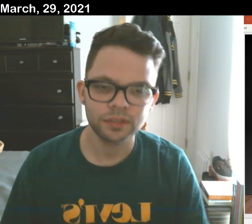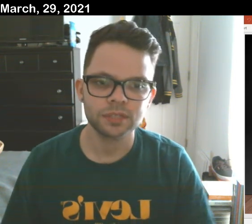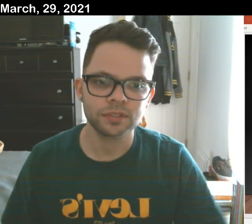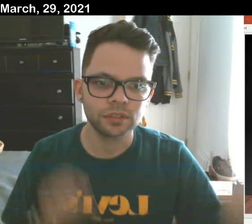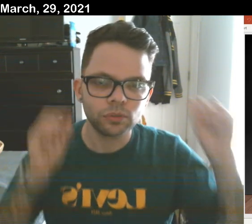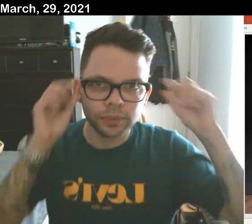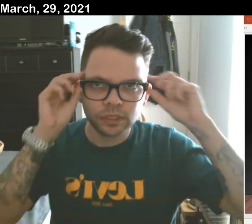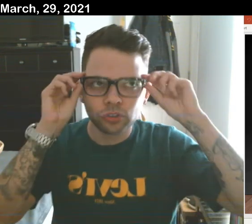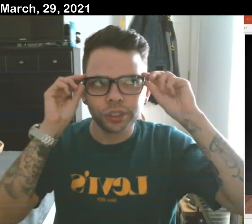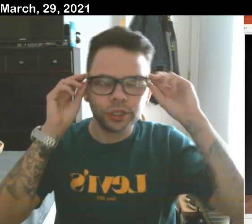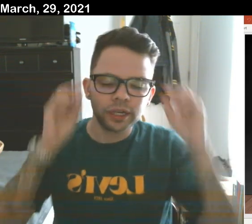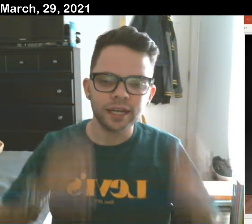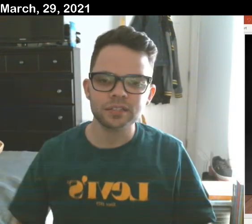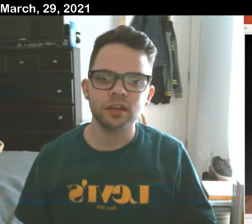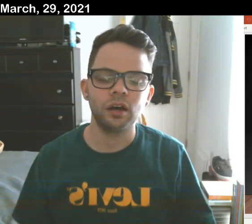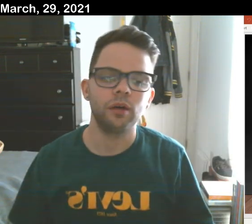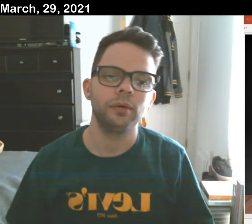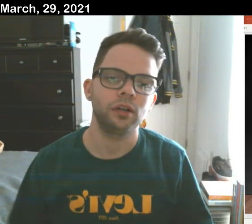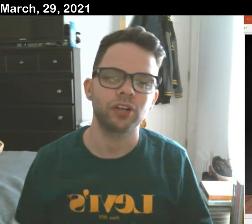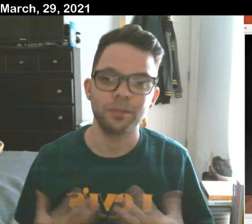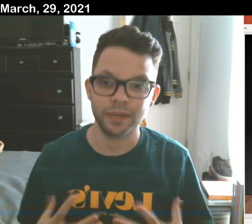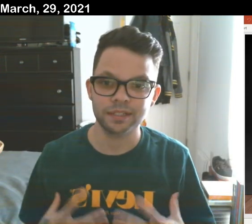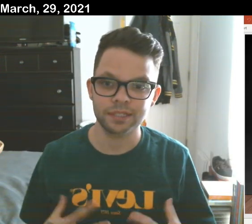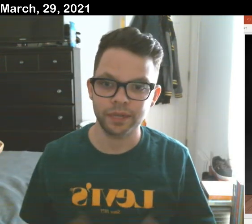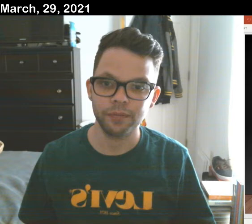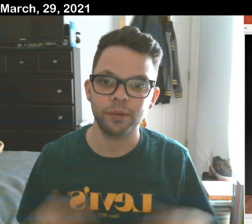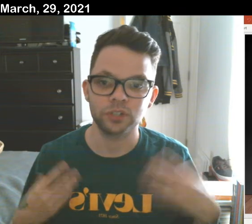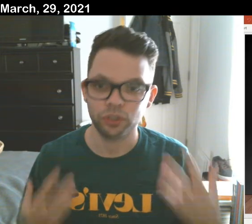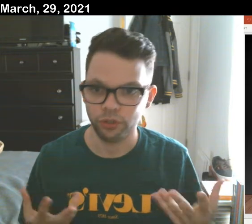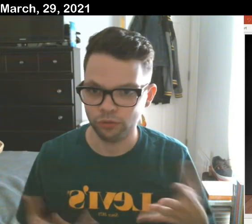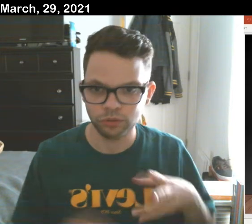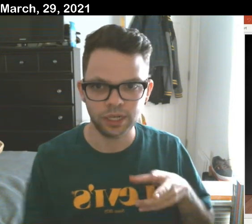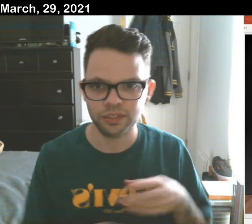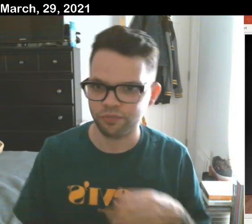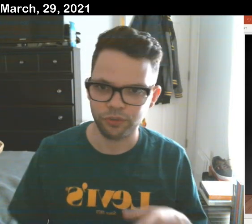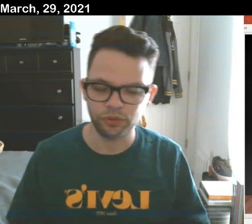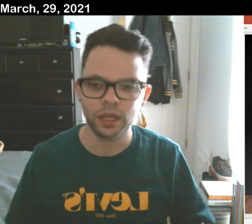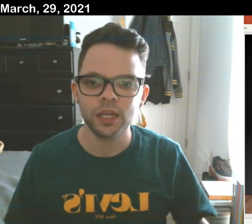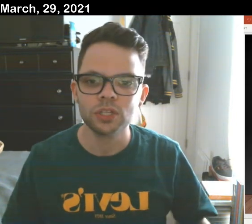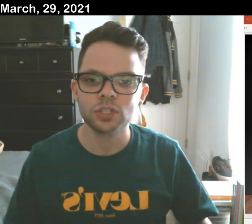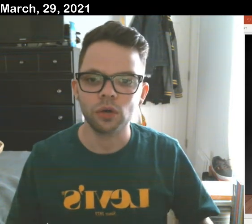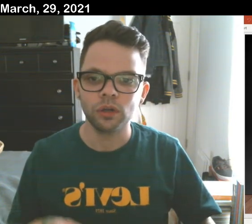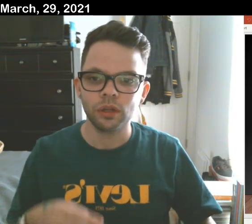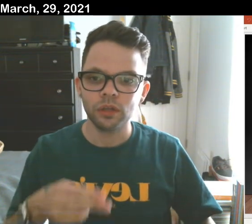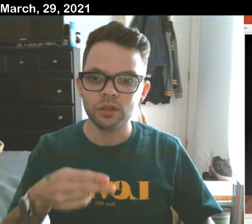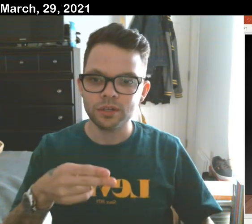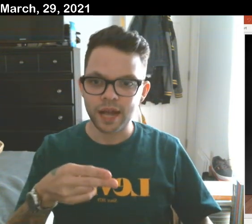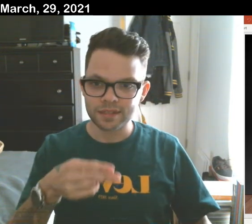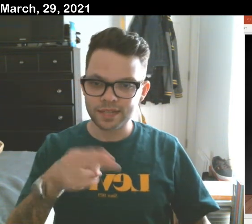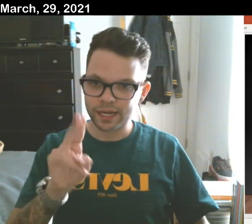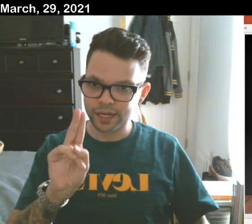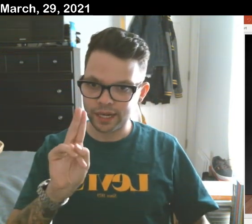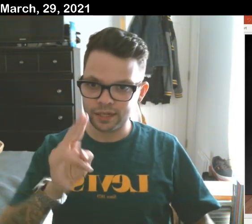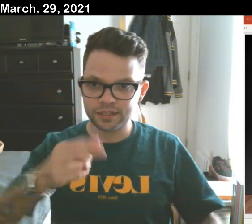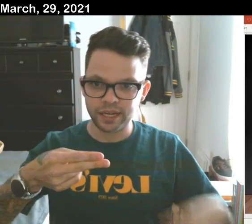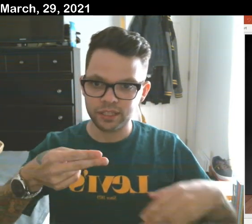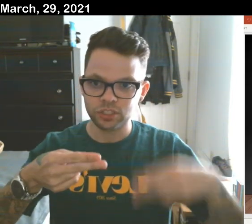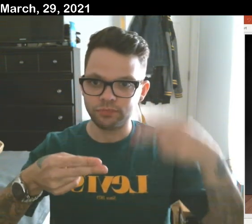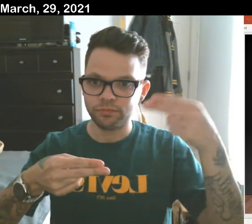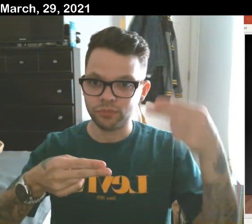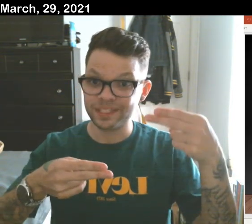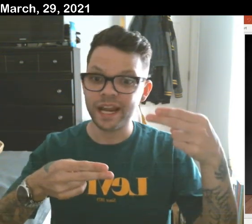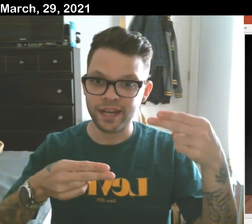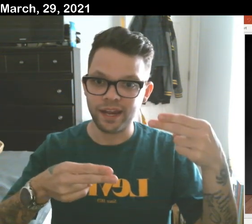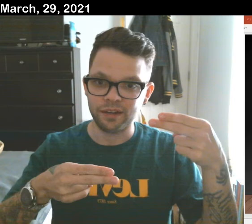Name. This one's a little bit trickier, I guess. I'll try my best to explain it, but I'm going to show you kind of different views. So, non-signing hand is